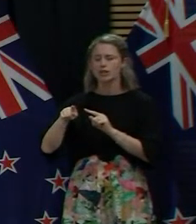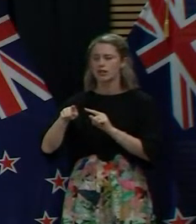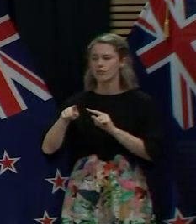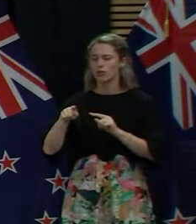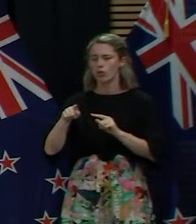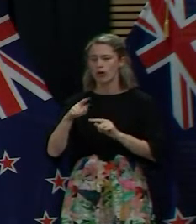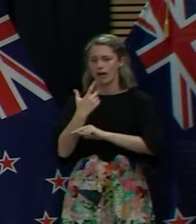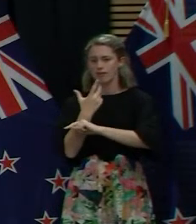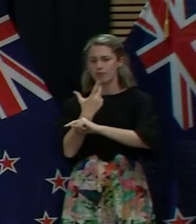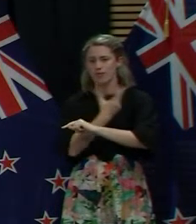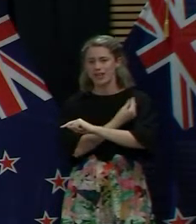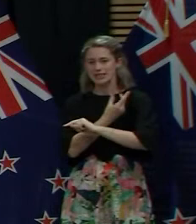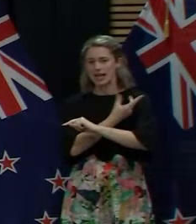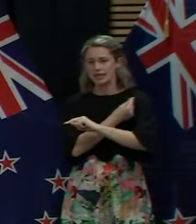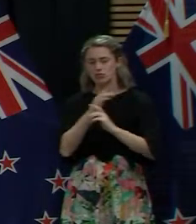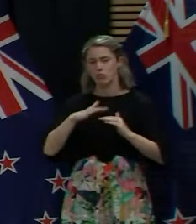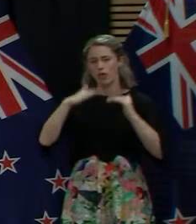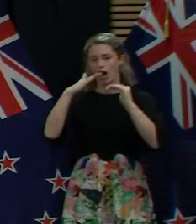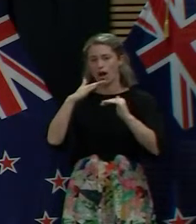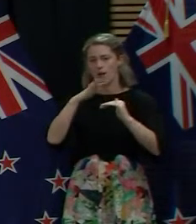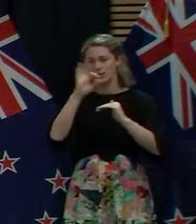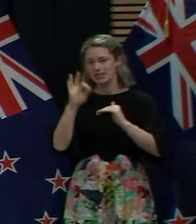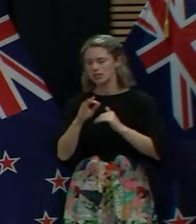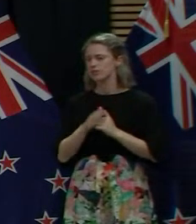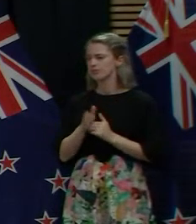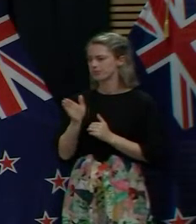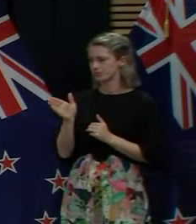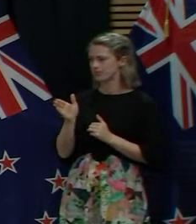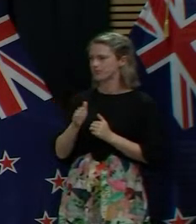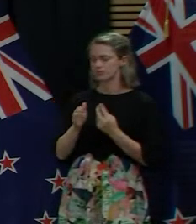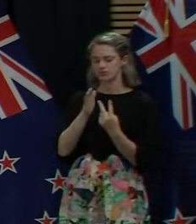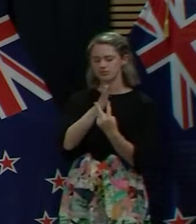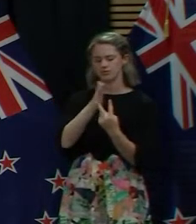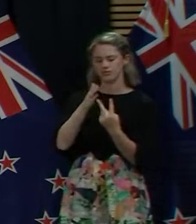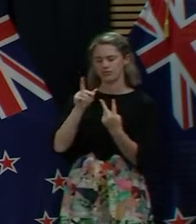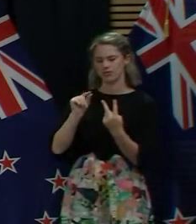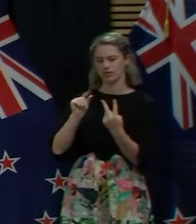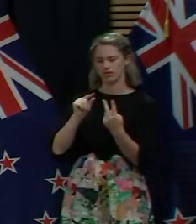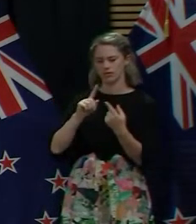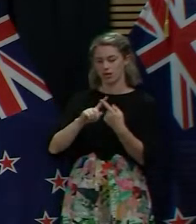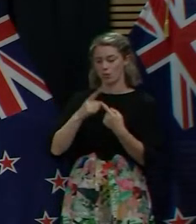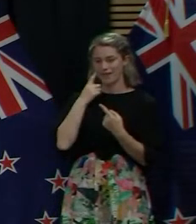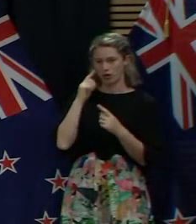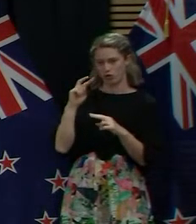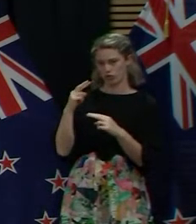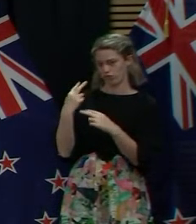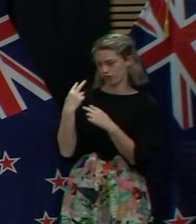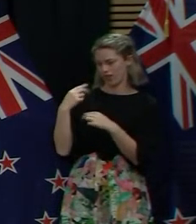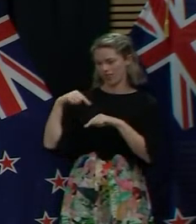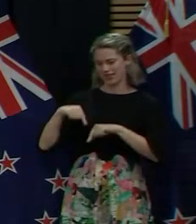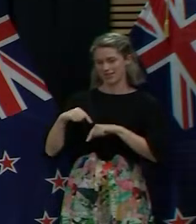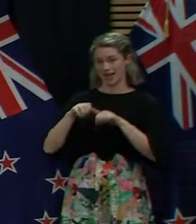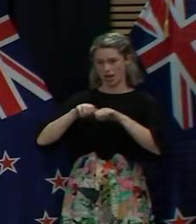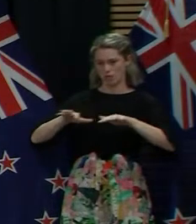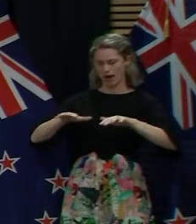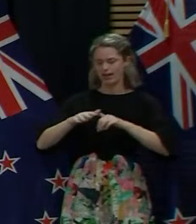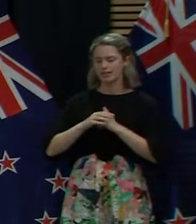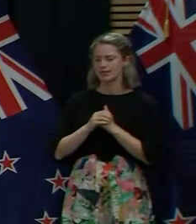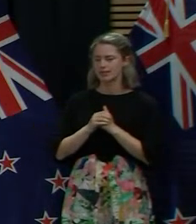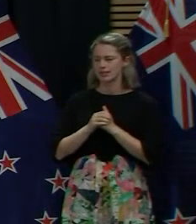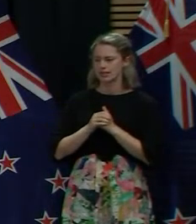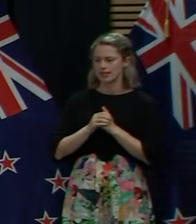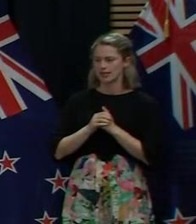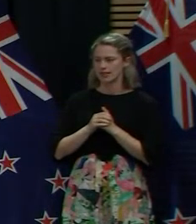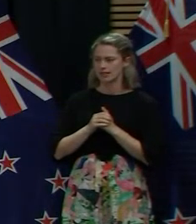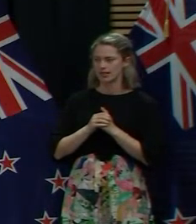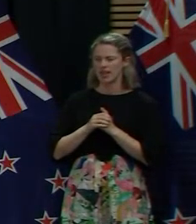vaccinated environment. Yes, so two things we're doing. One is looking at what happened during this outbreak from where we